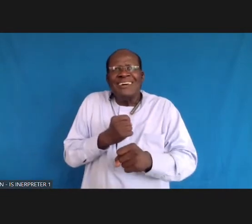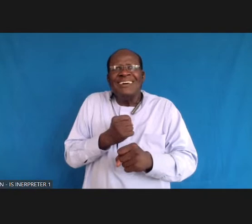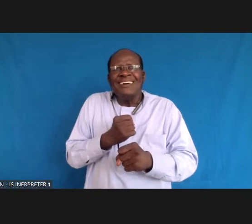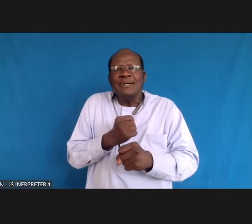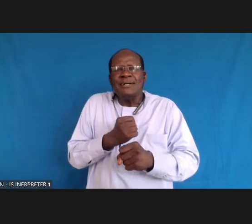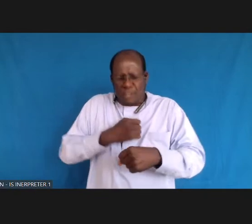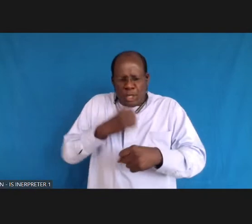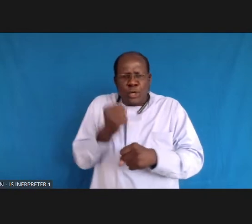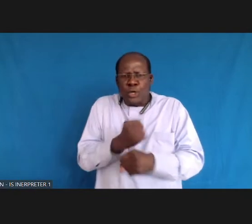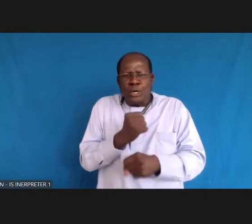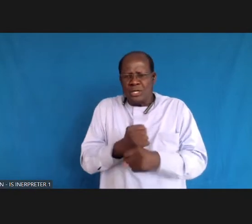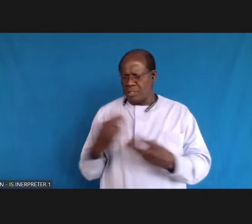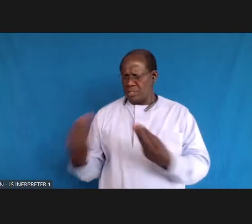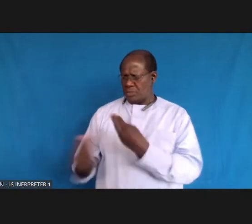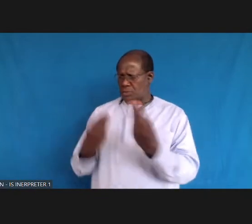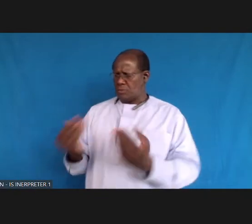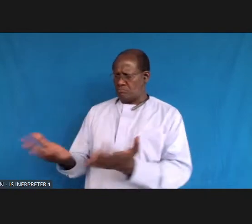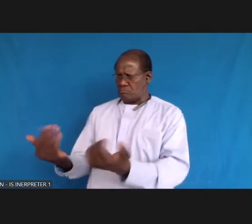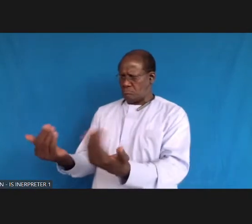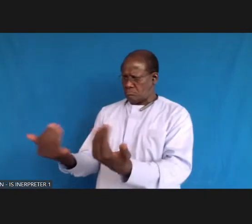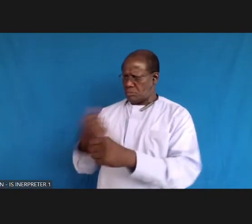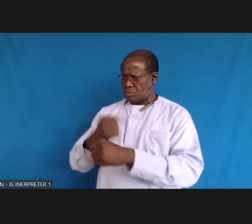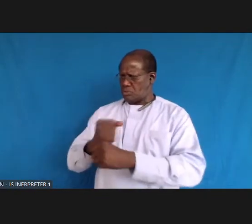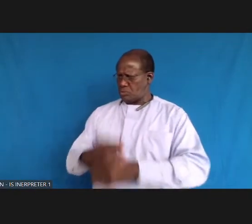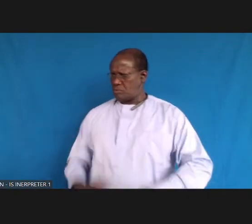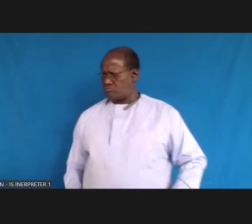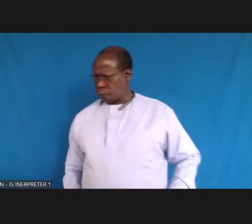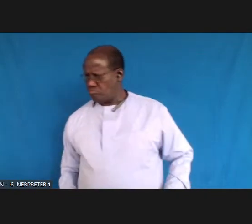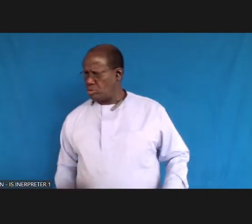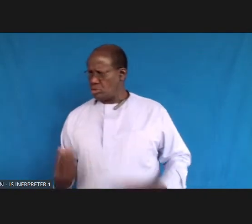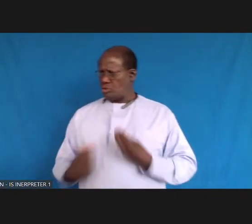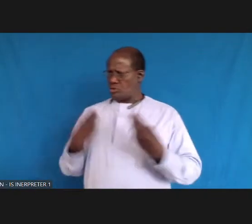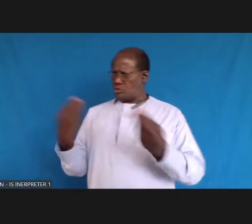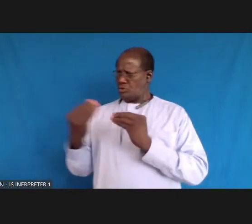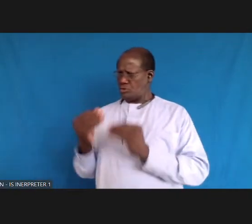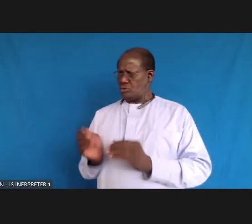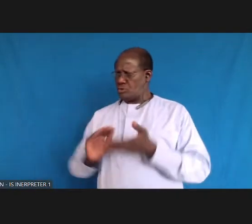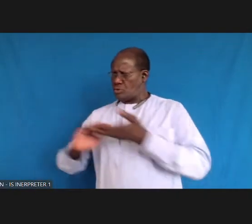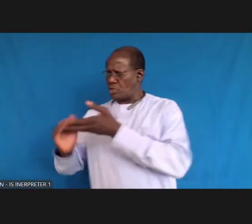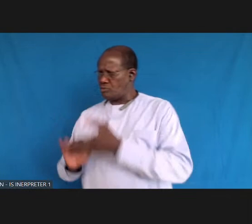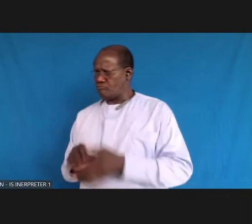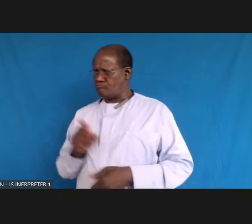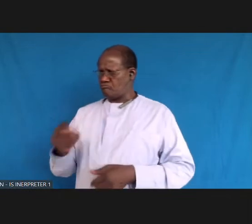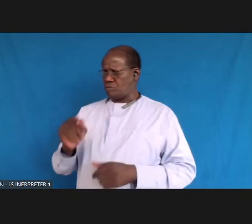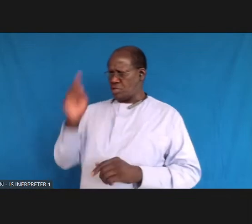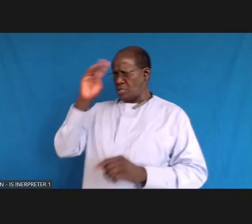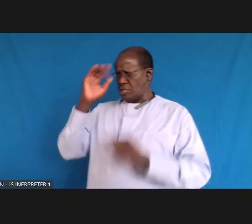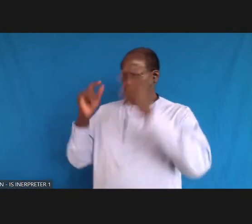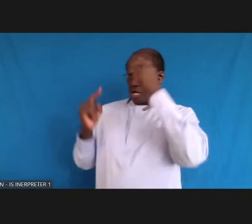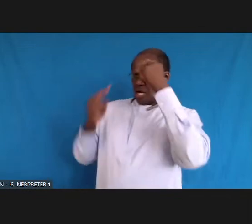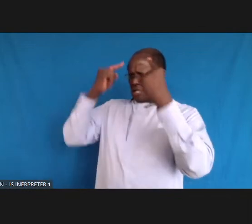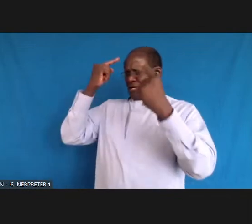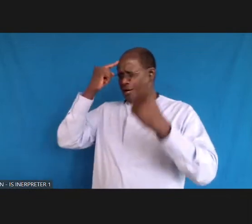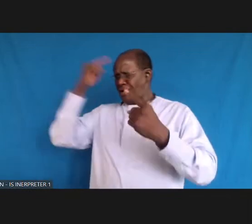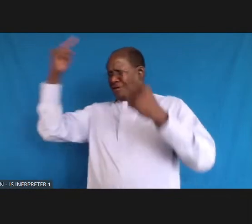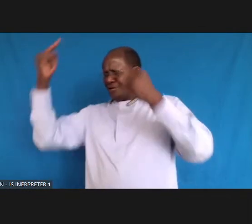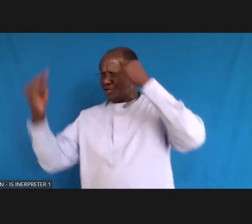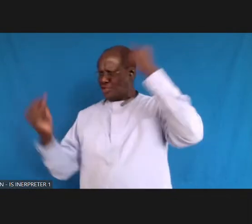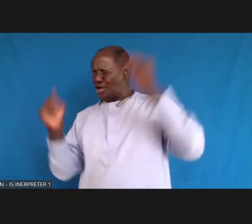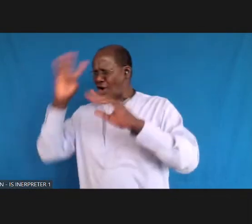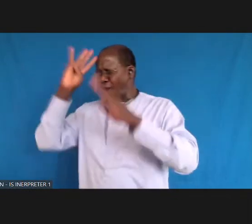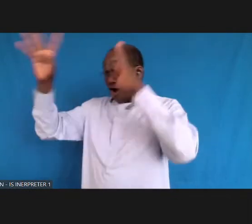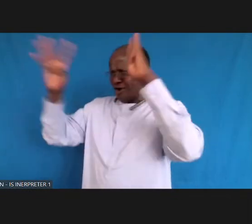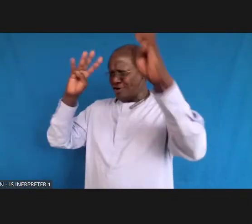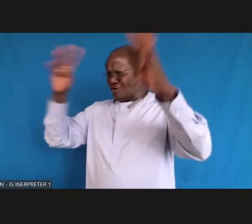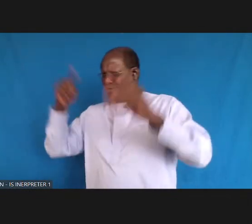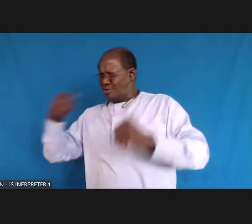young people because it's a youth-led organization. Young people have the ideas, they have the energy, and they can go far with